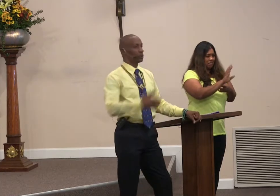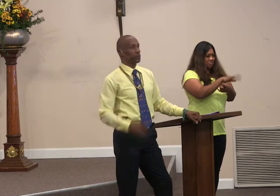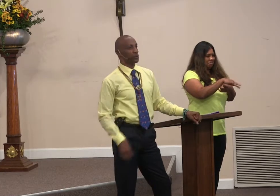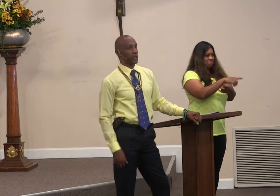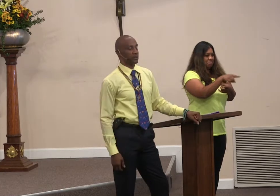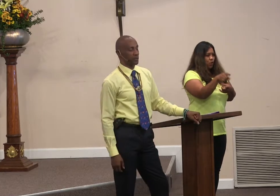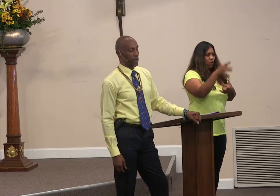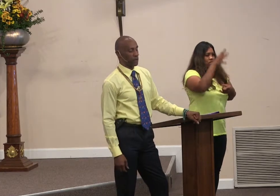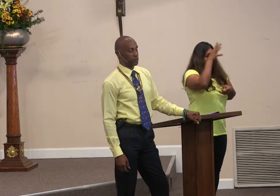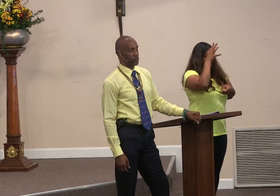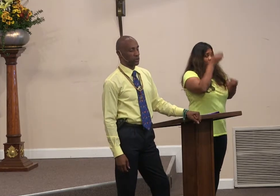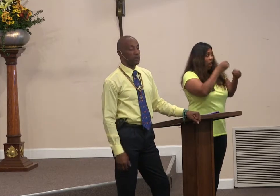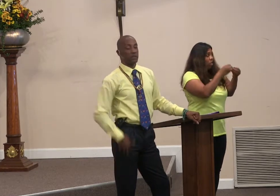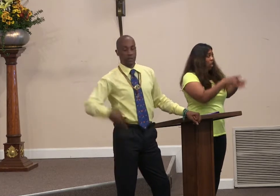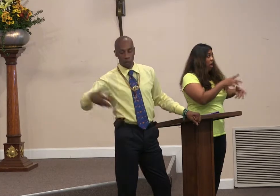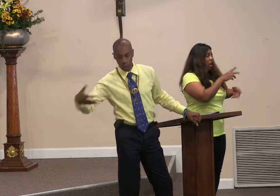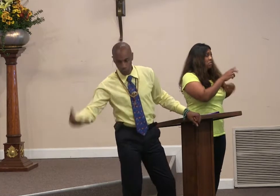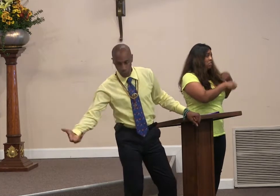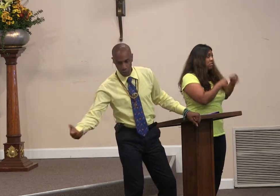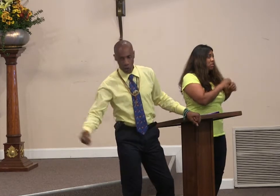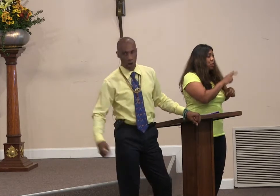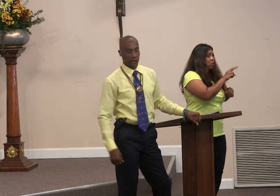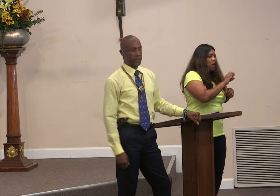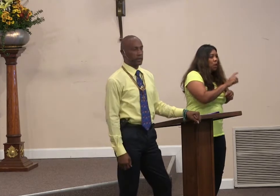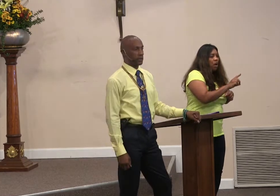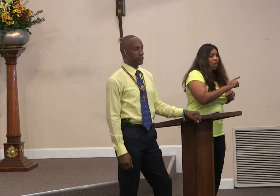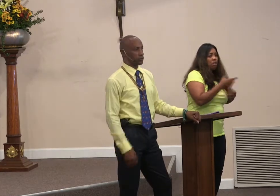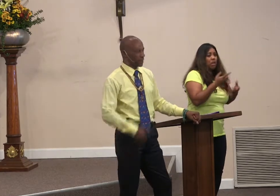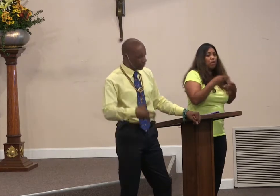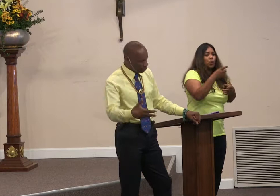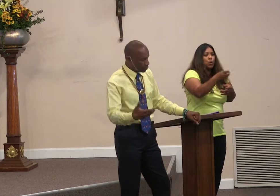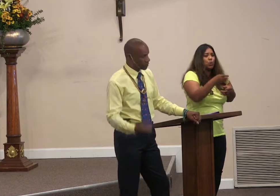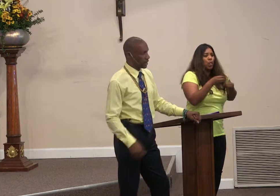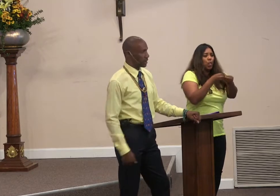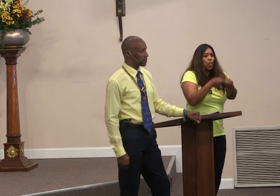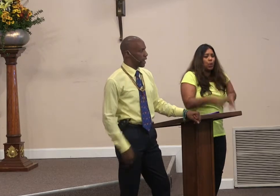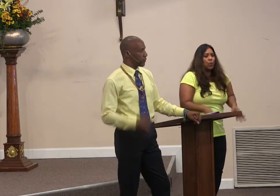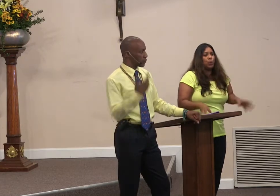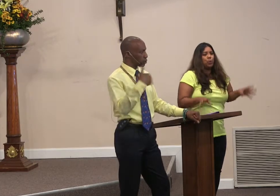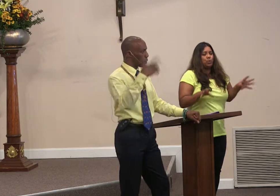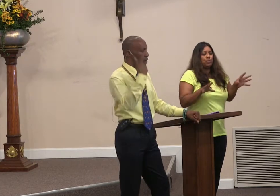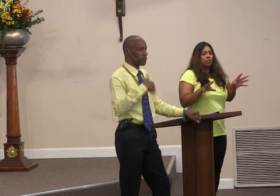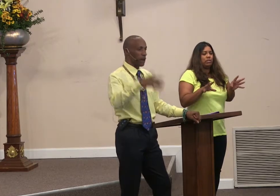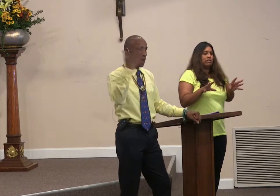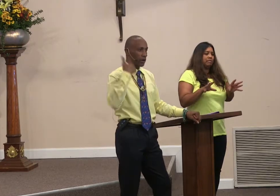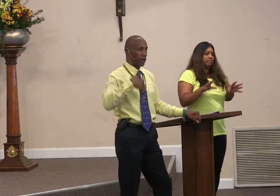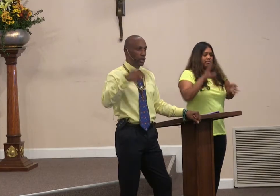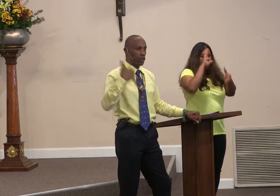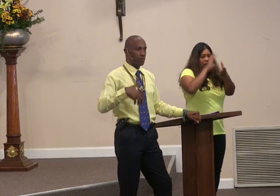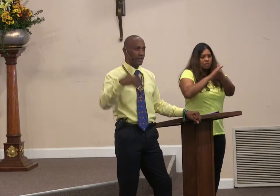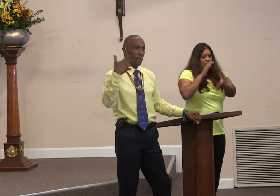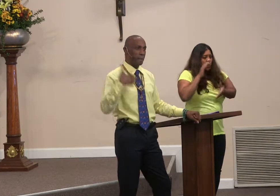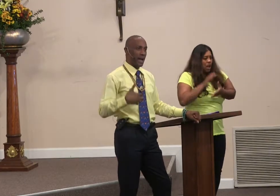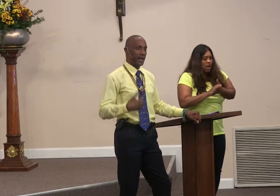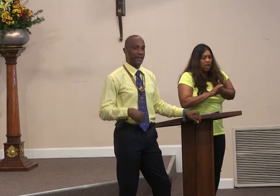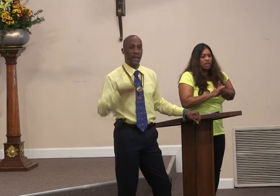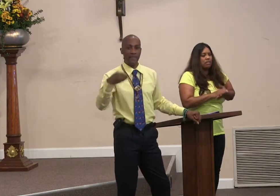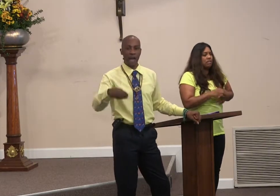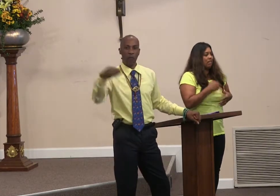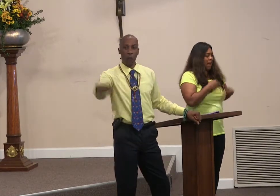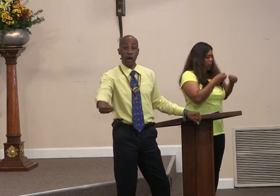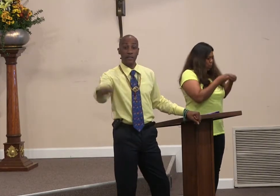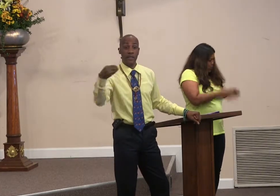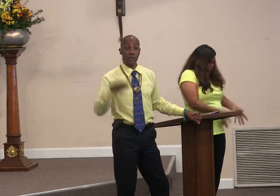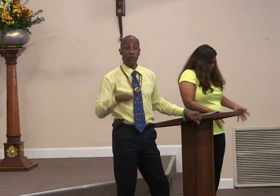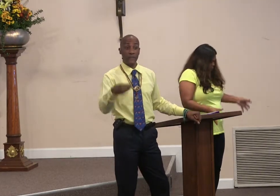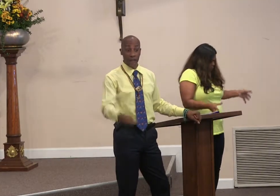may lose a spouse. Someone loses car keys. We lose things. And there's a part of our human mind